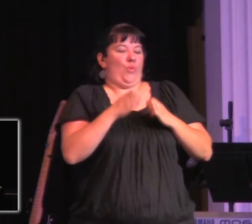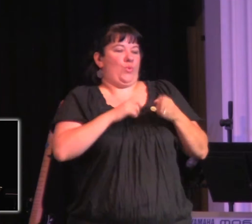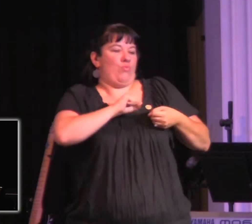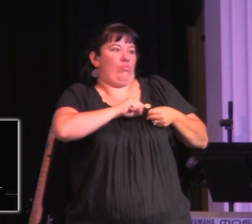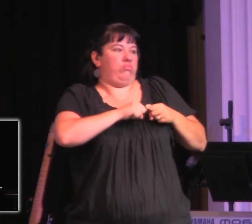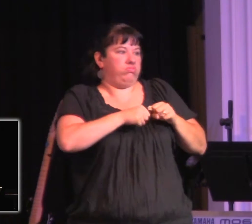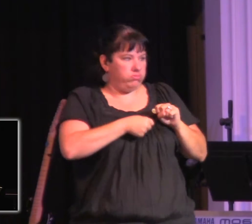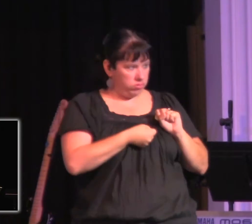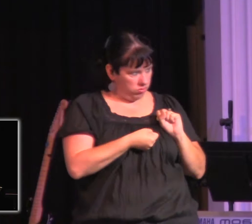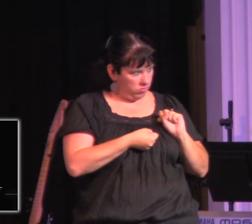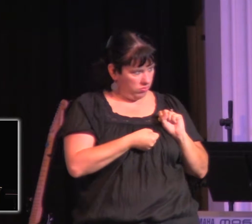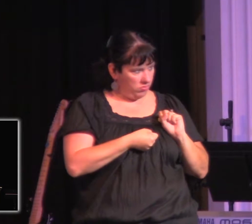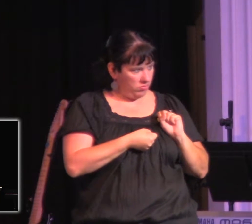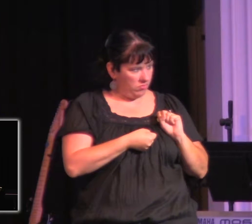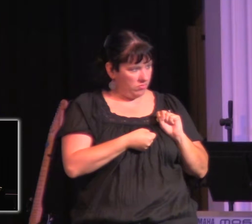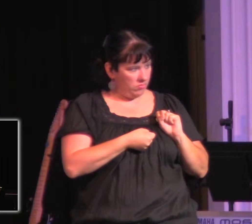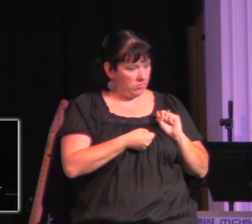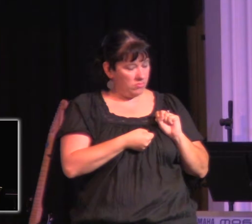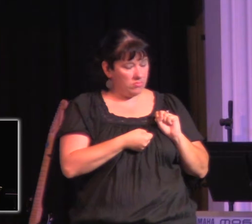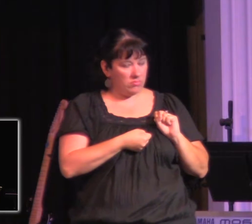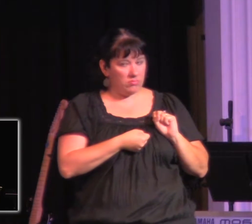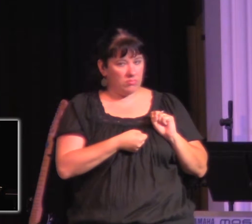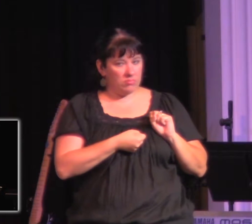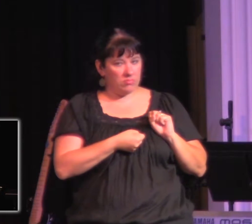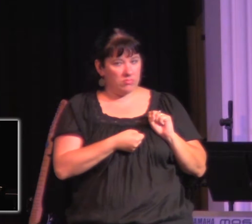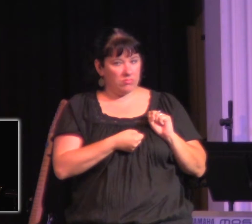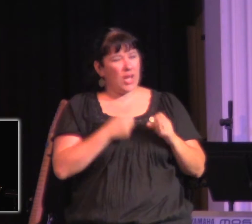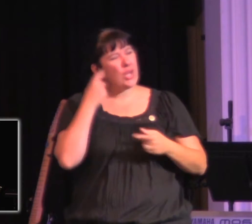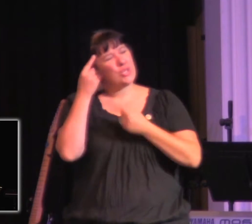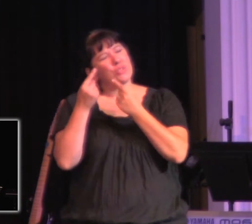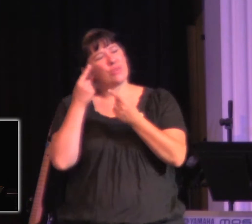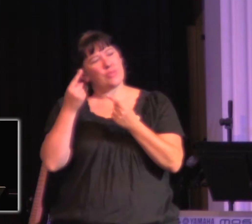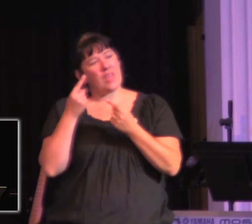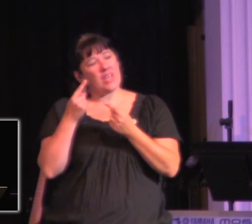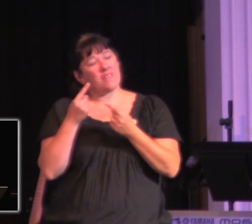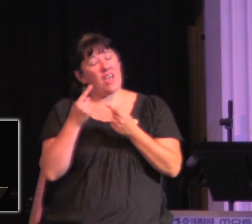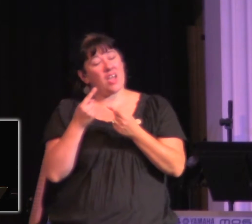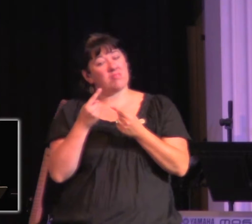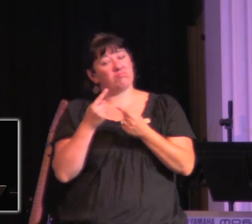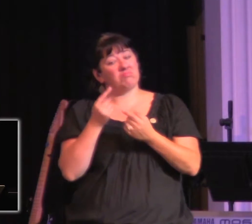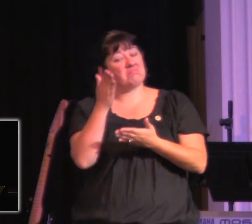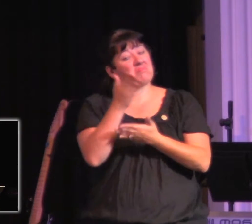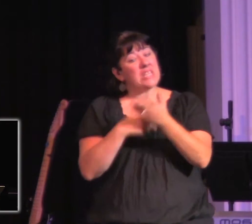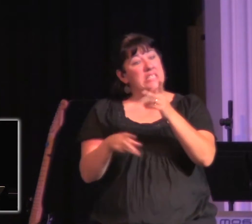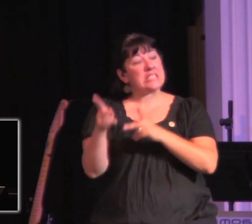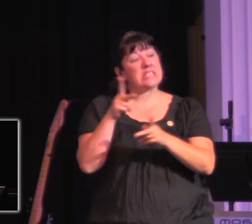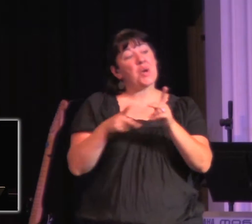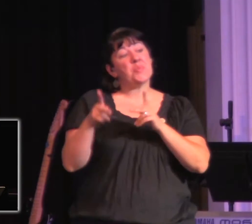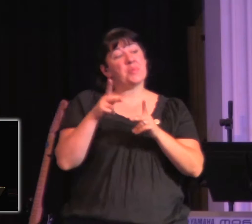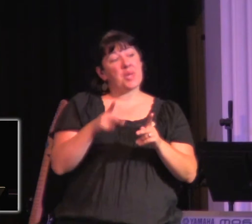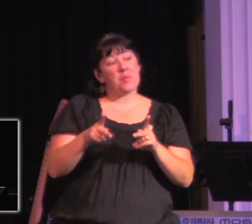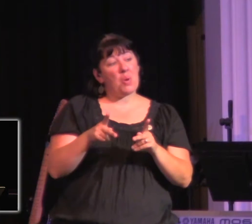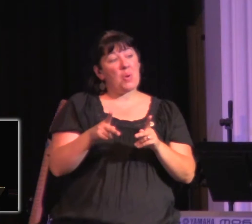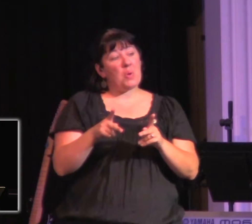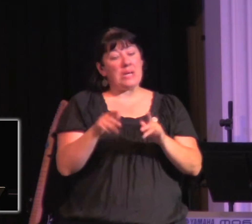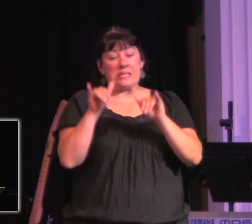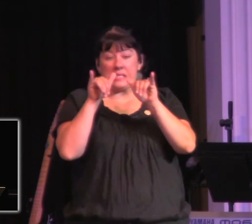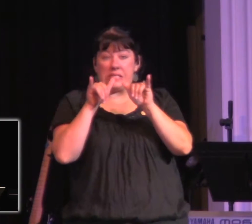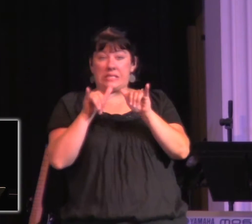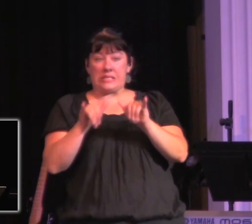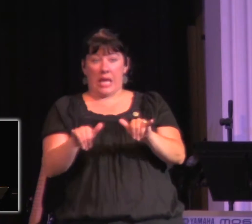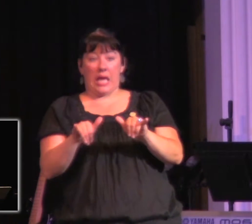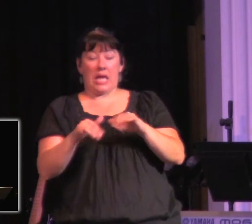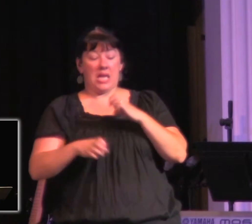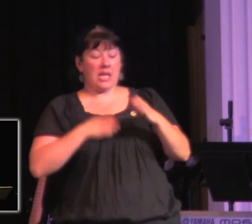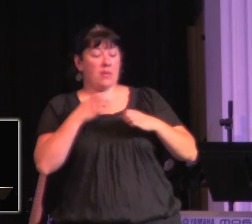than others? Some people just seem to just have trouble staying emotionally stable, and others are just emotionally